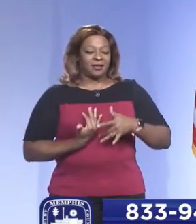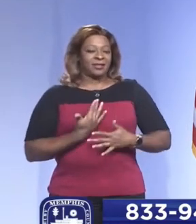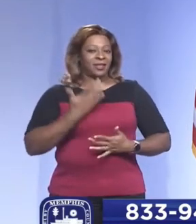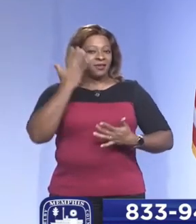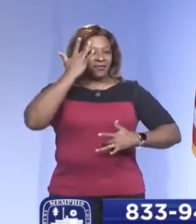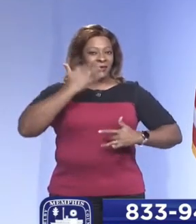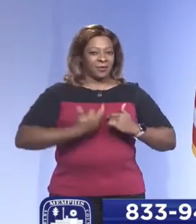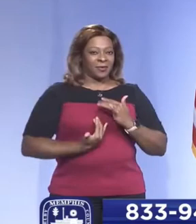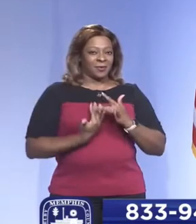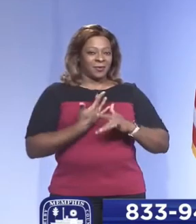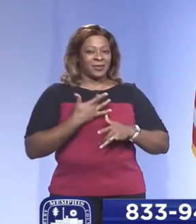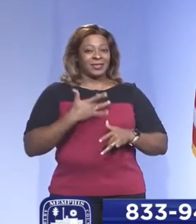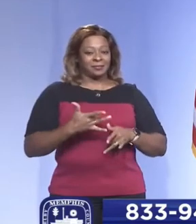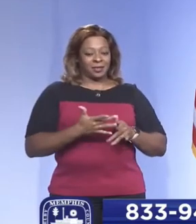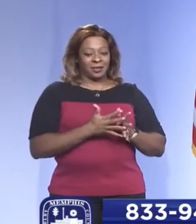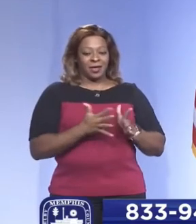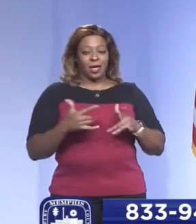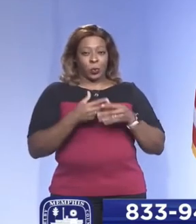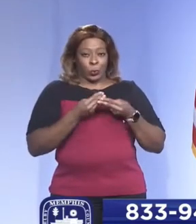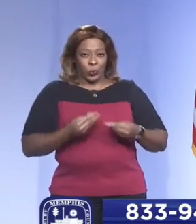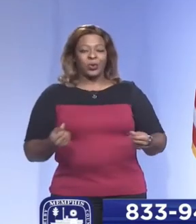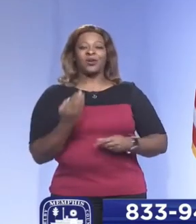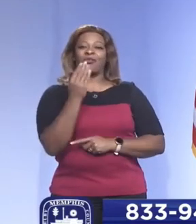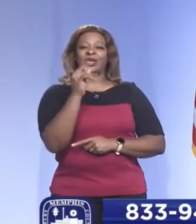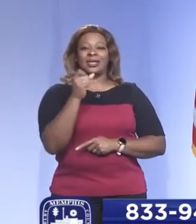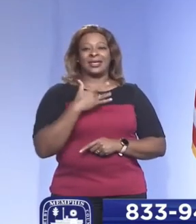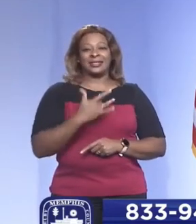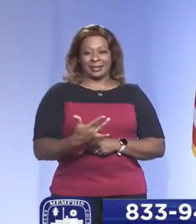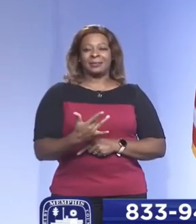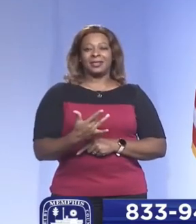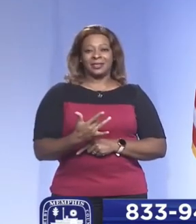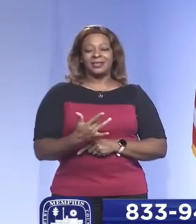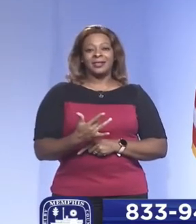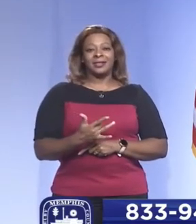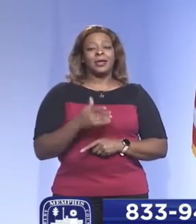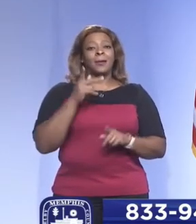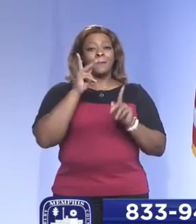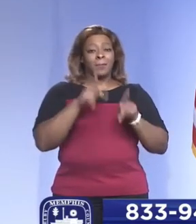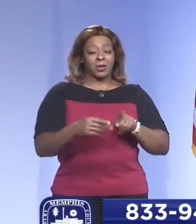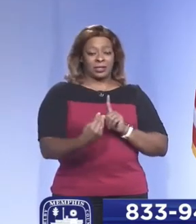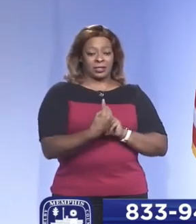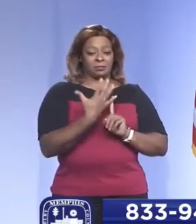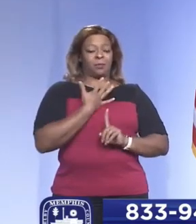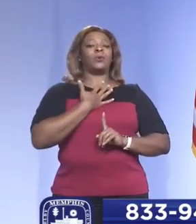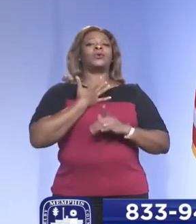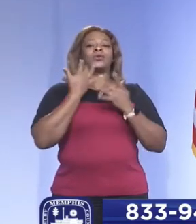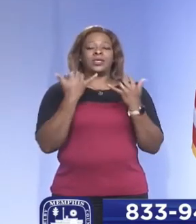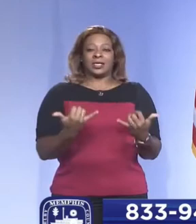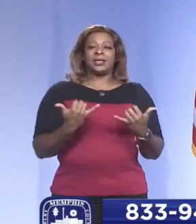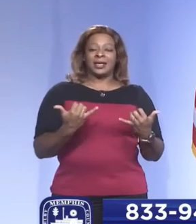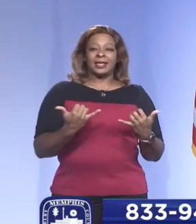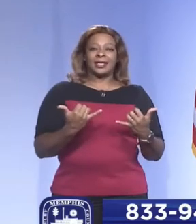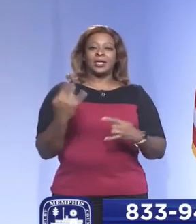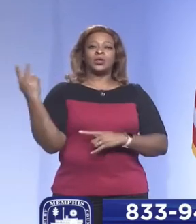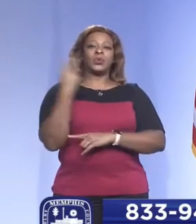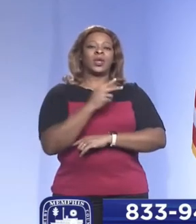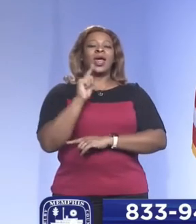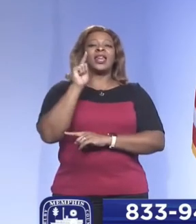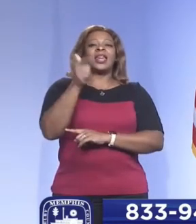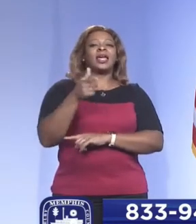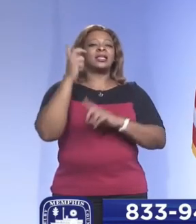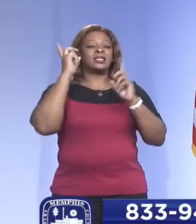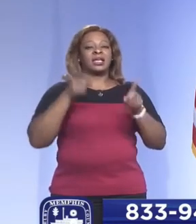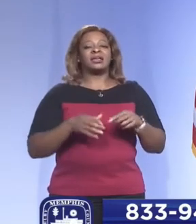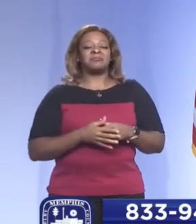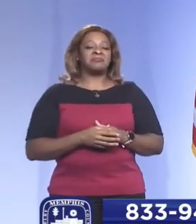is 14 days. And so a person could get exposed today, 2 days from now decide that